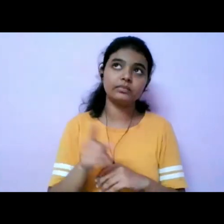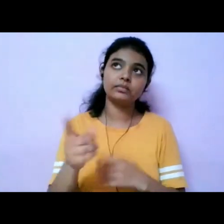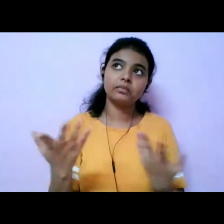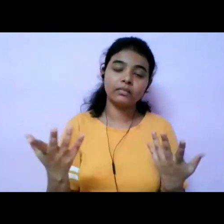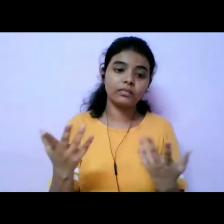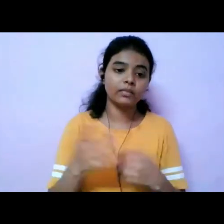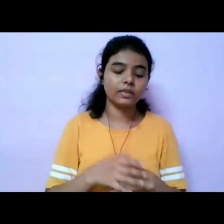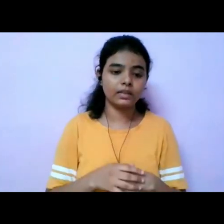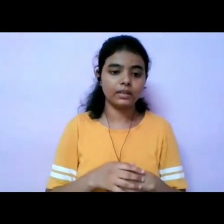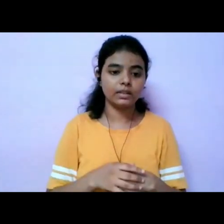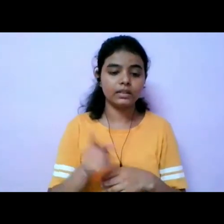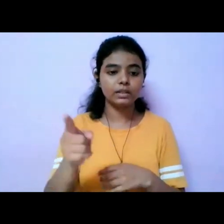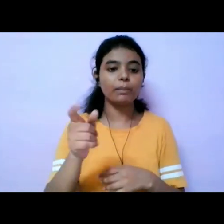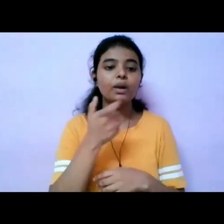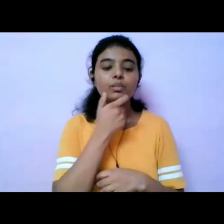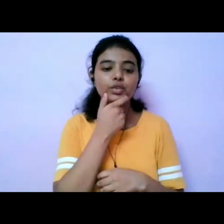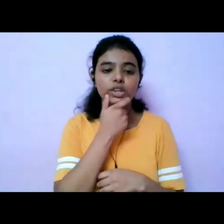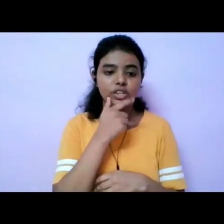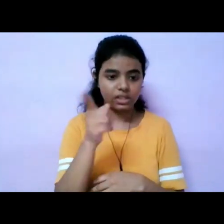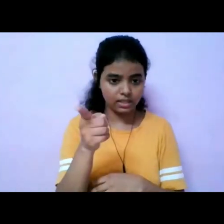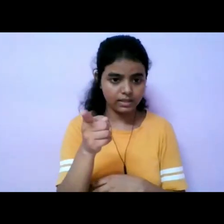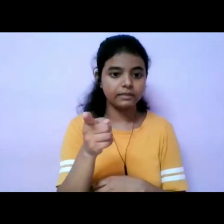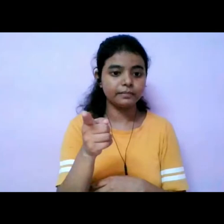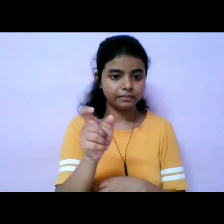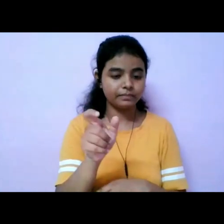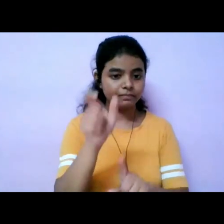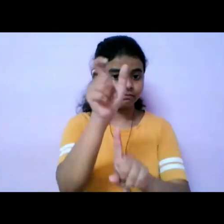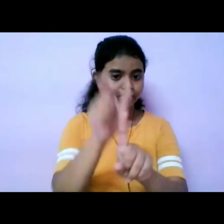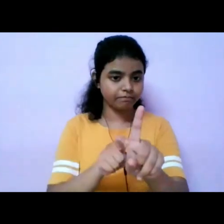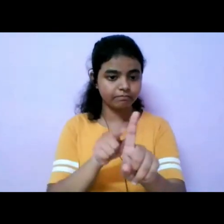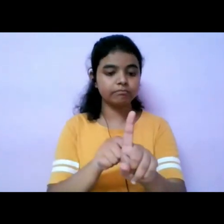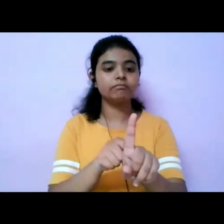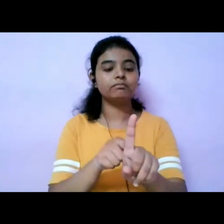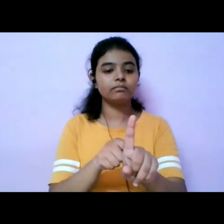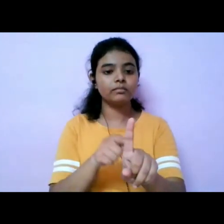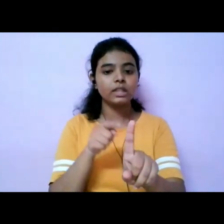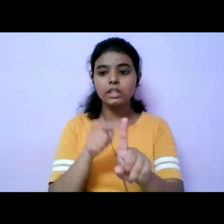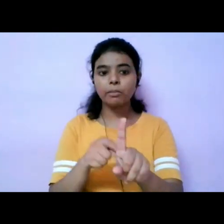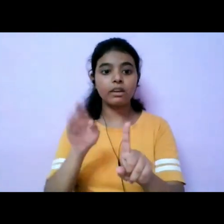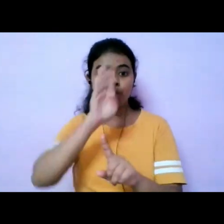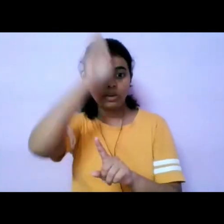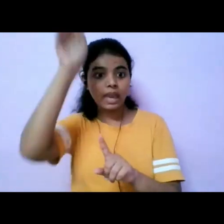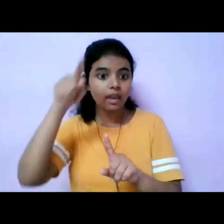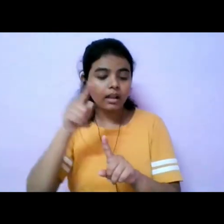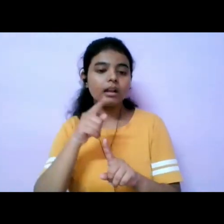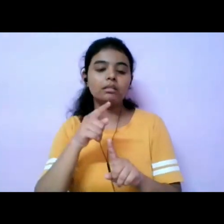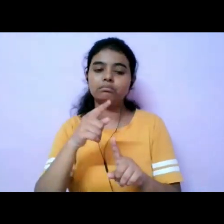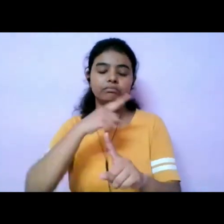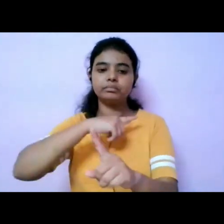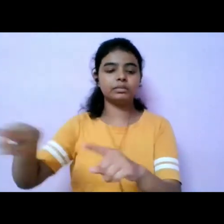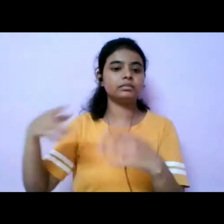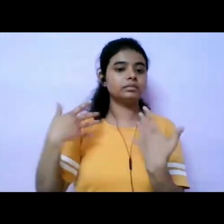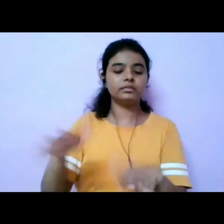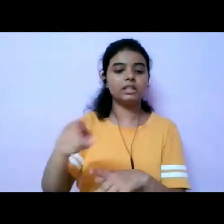he was opposed to the British monarchy, and he was a revolutionary opposed to the king. You know, he